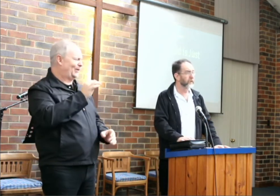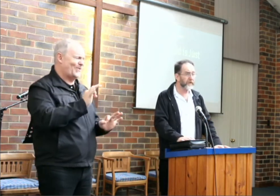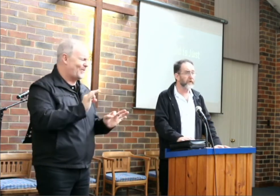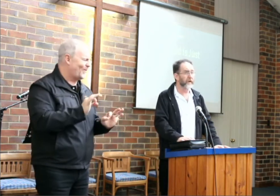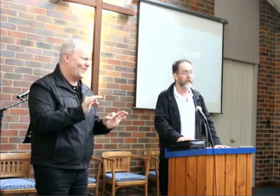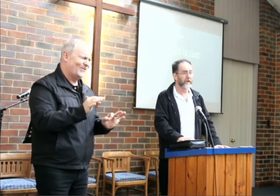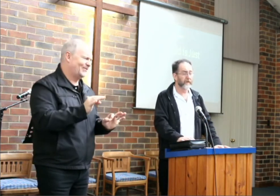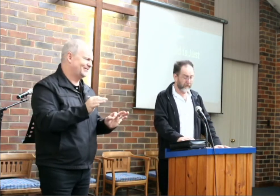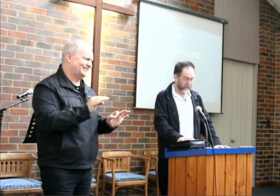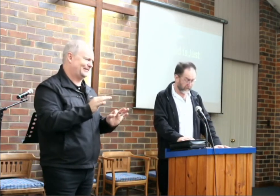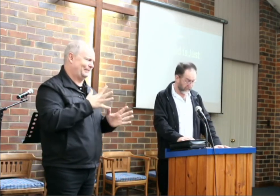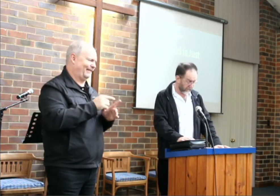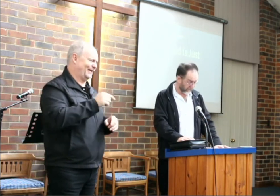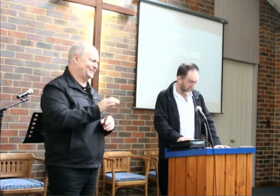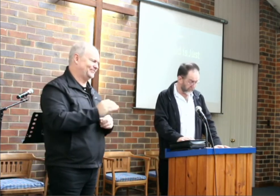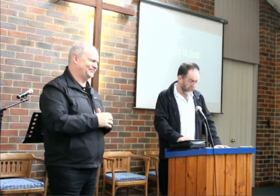of course not.